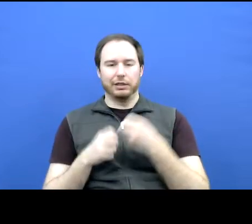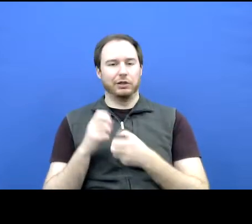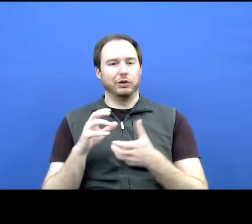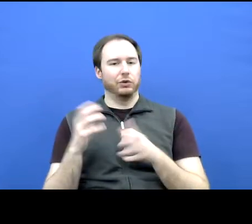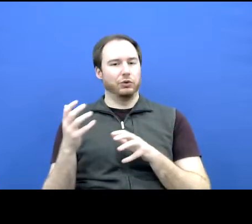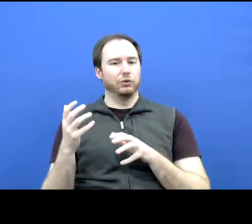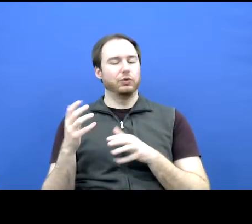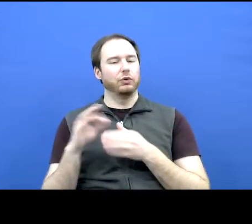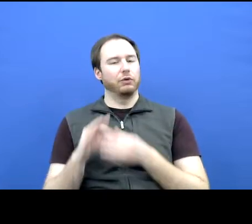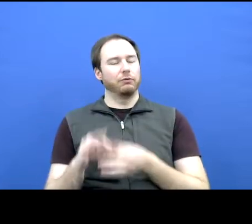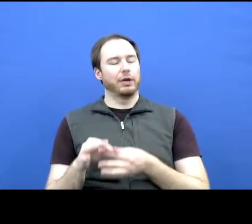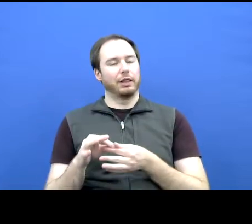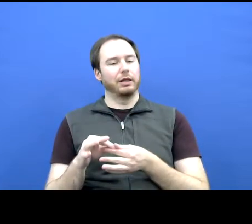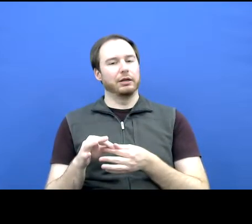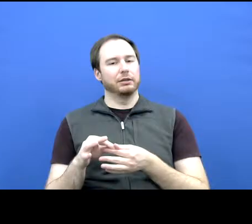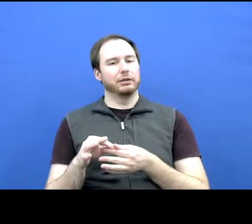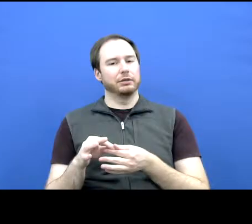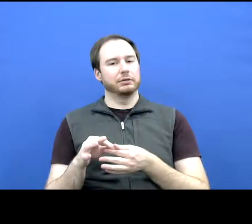with the